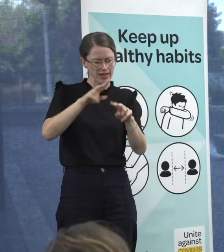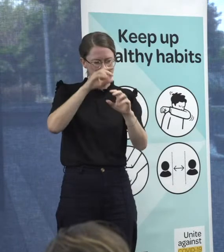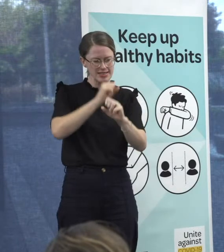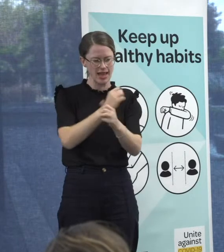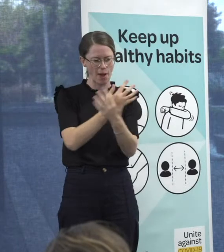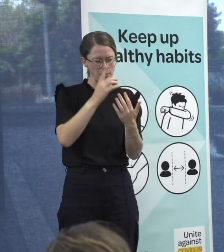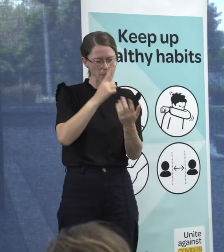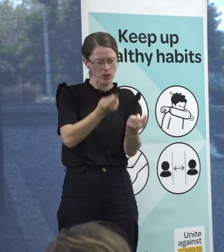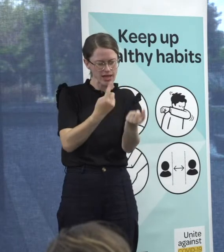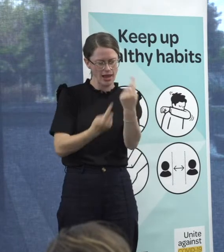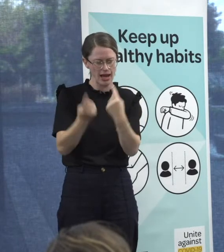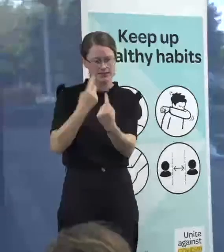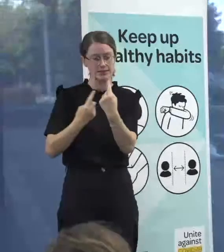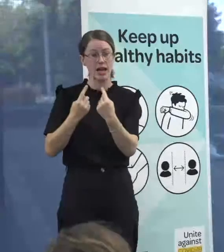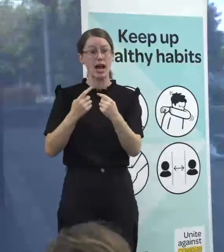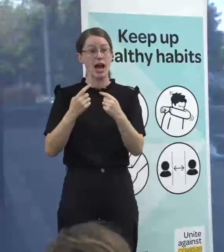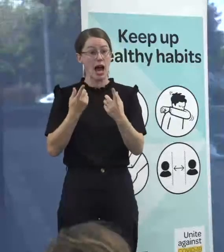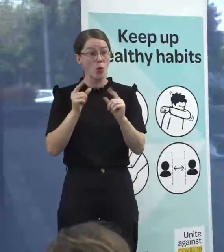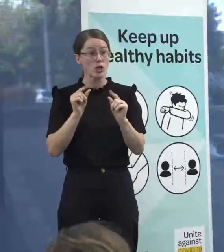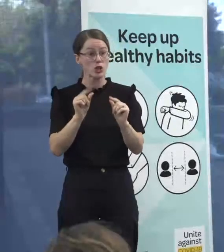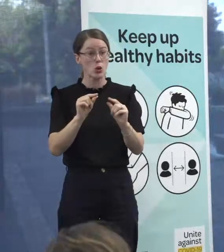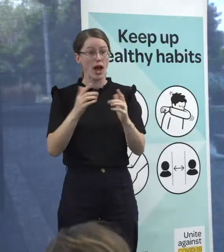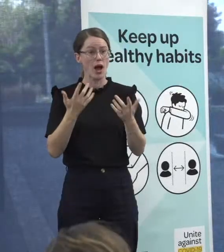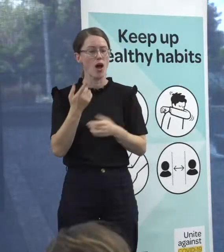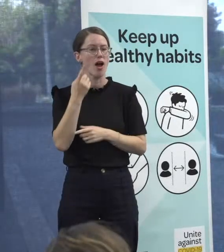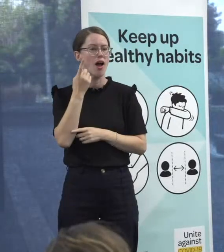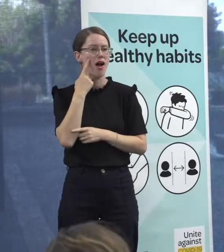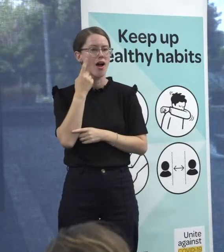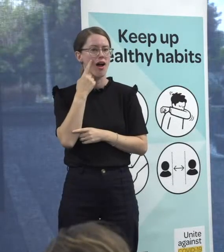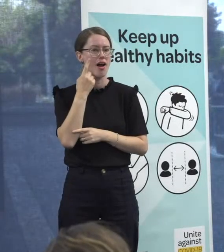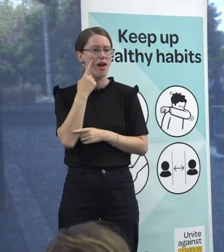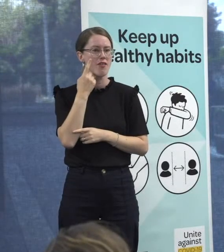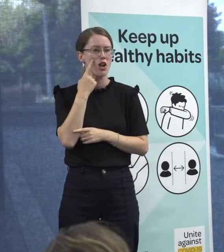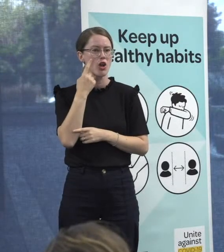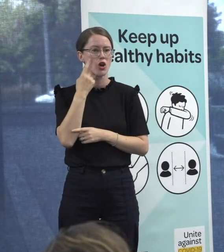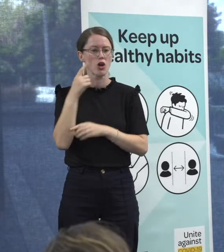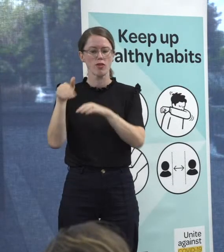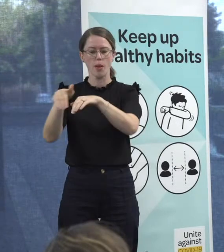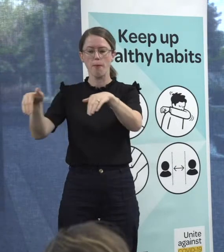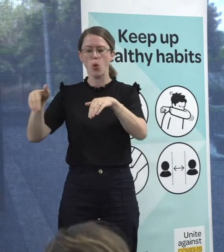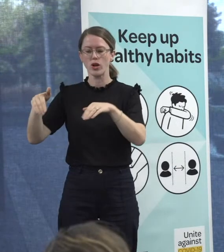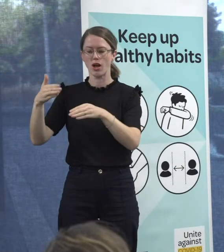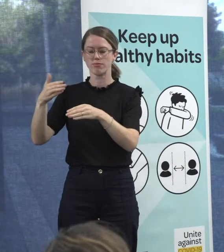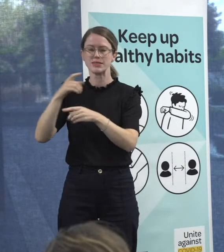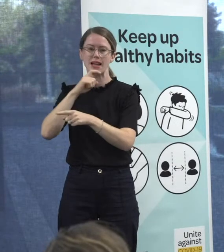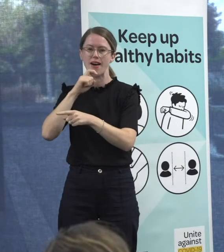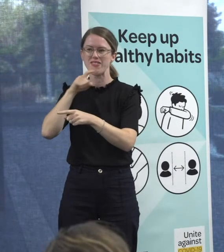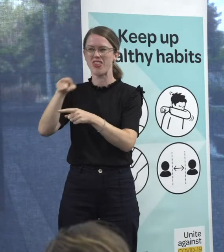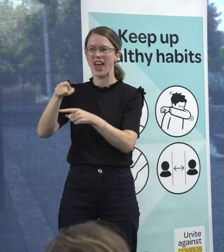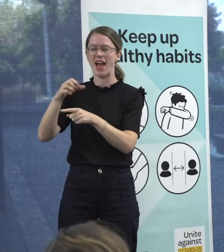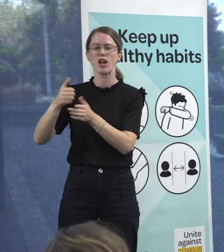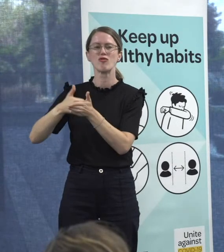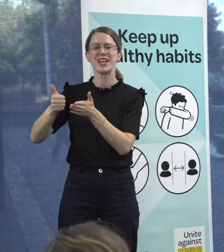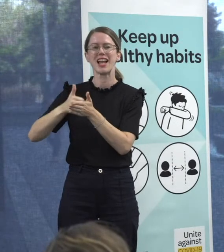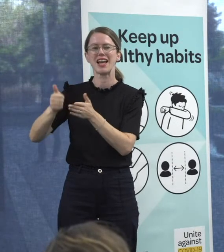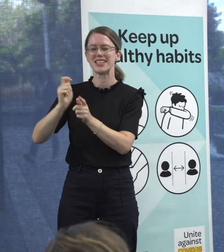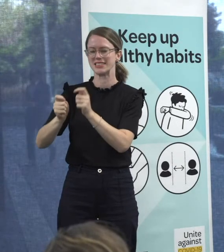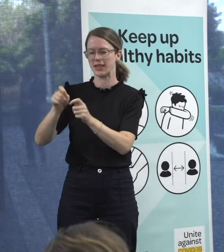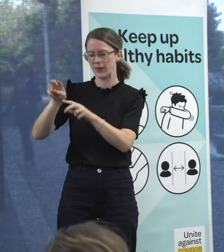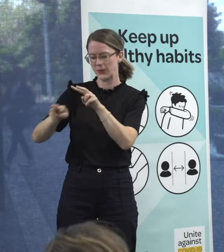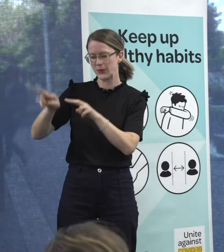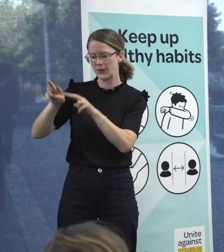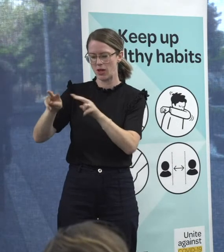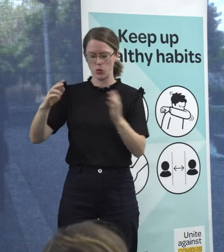getting. And one of the best ways we can do this is look at the positivity rate of our border workforce who are undergoing surveillance. And based on